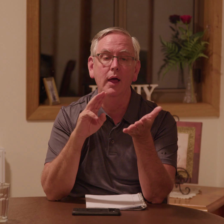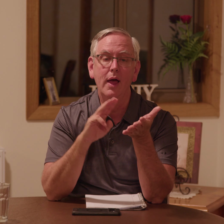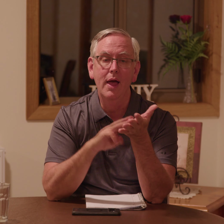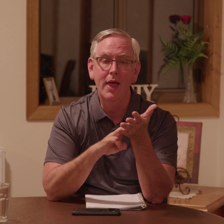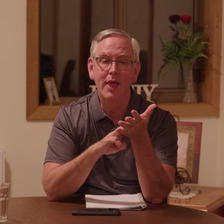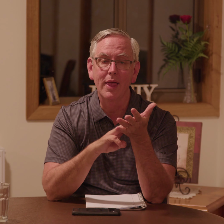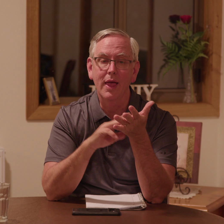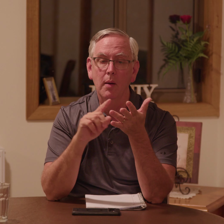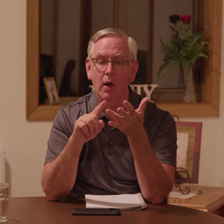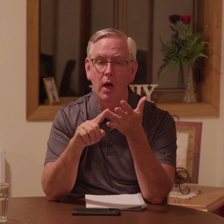And then the fourth one